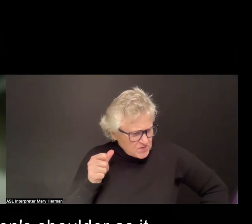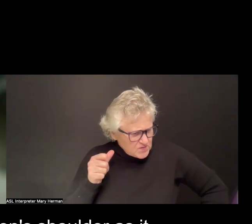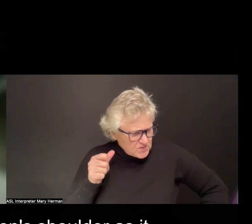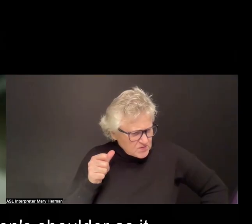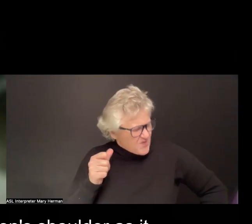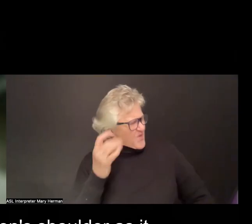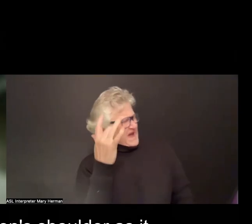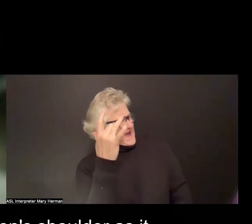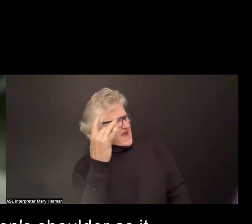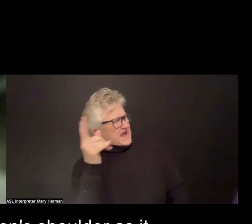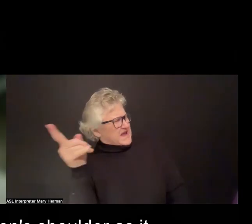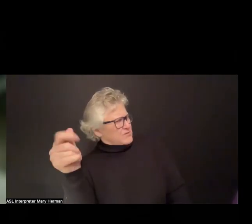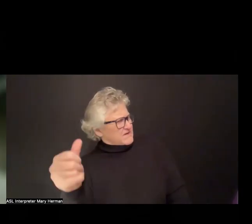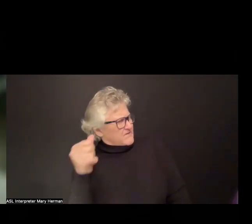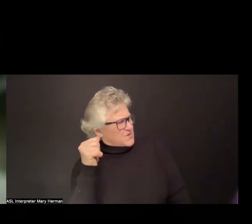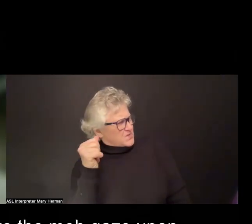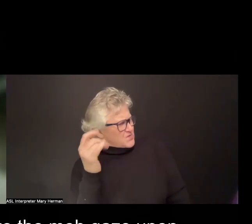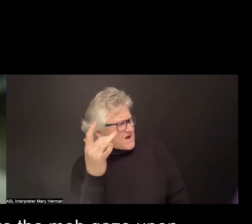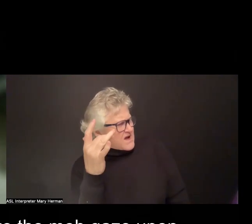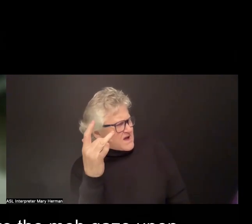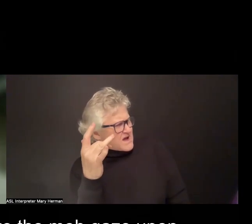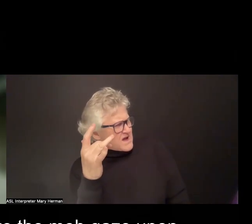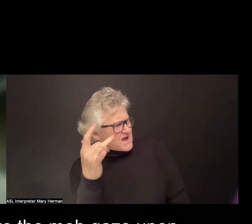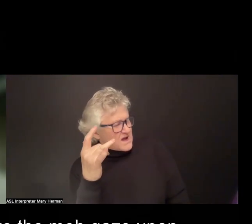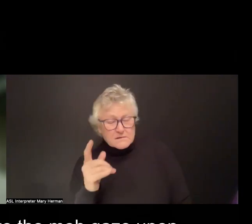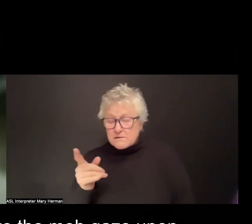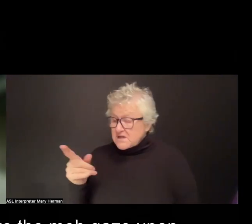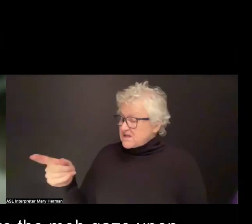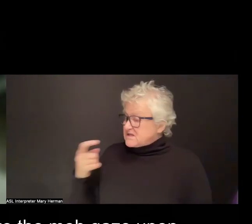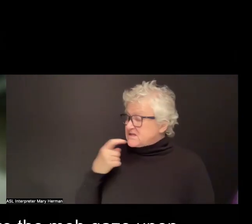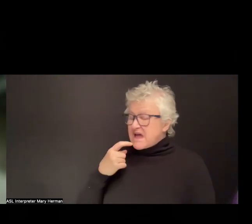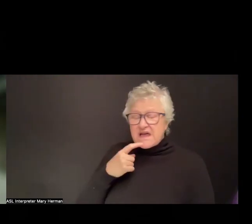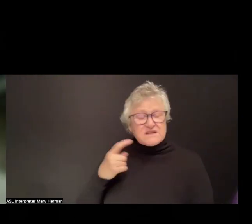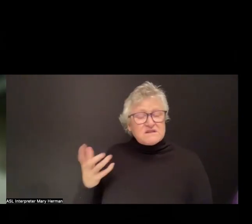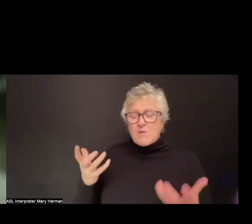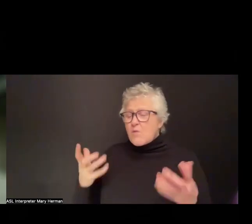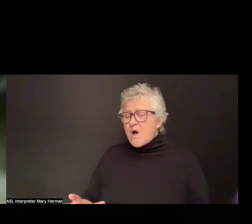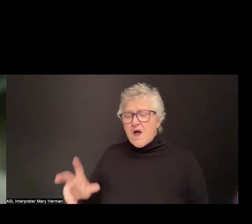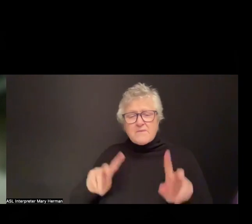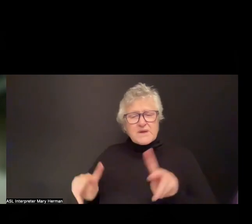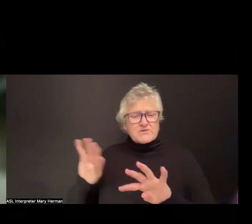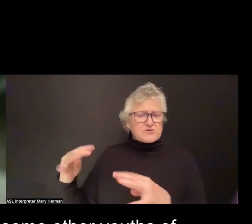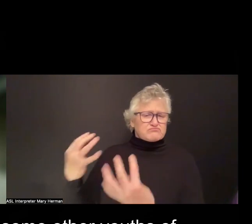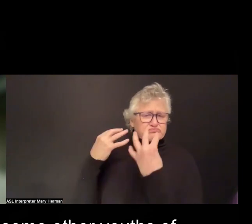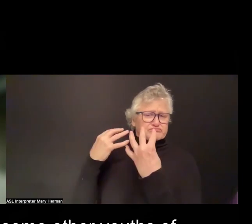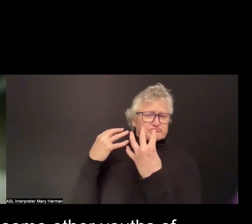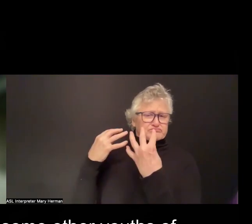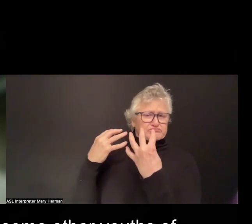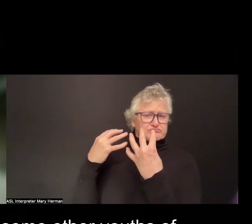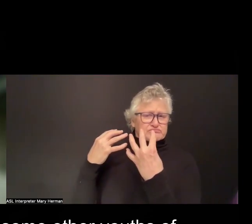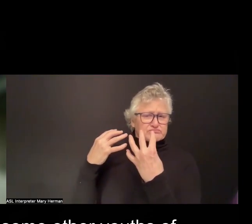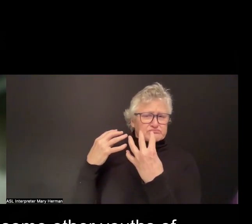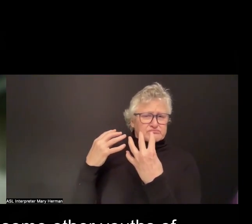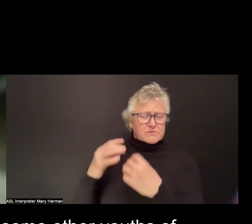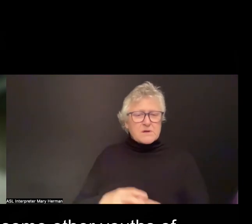matron's shoulder as it pressed up against my cheek. "Said he wouldn't have the mob gaze upon him," she replied. I was funneled with some